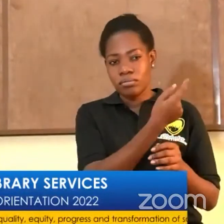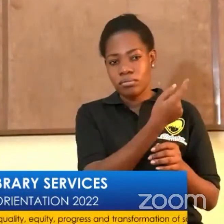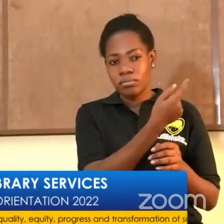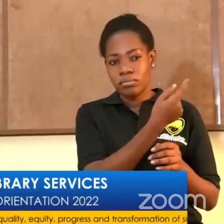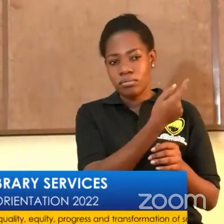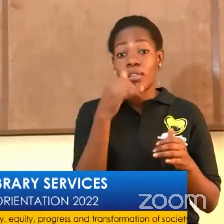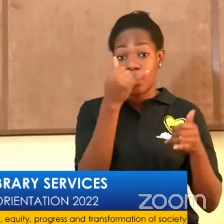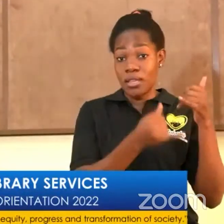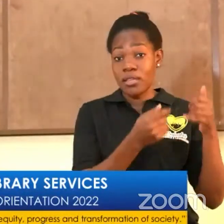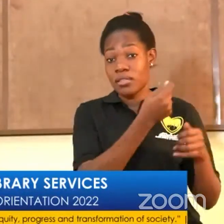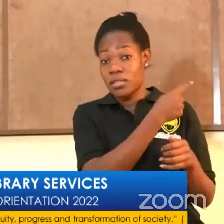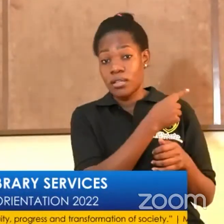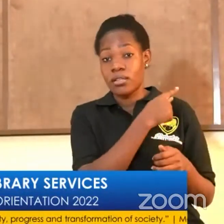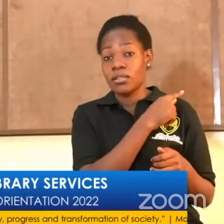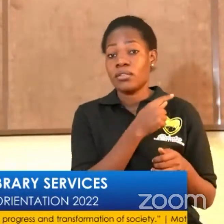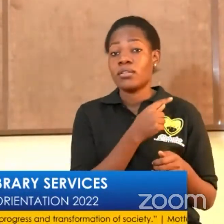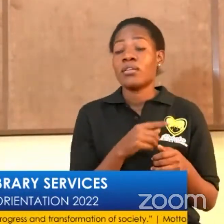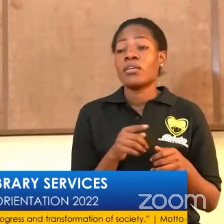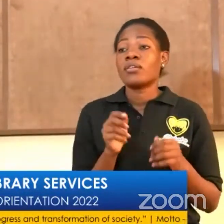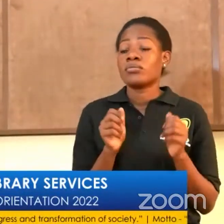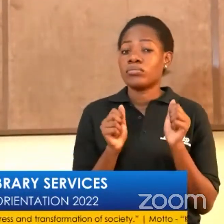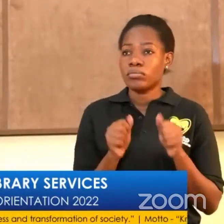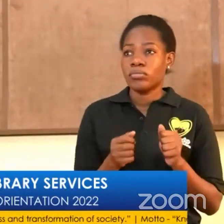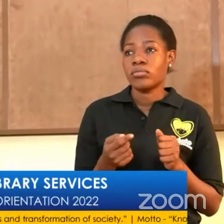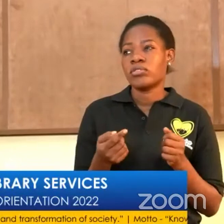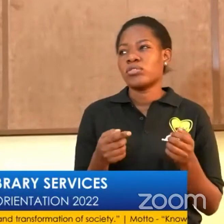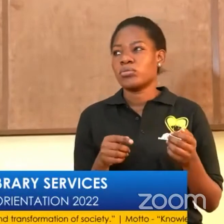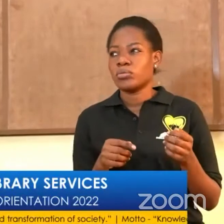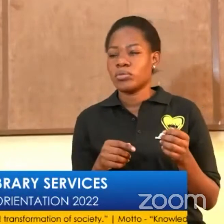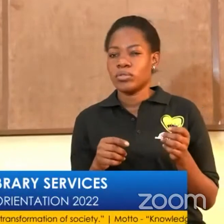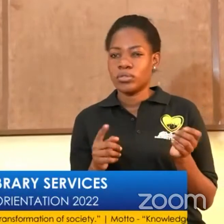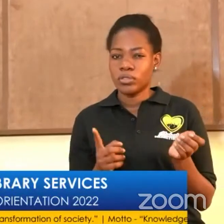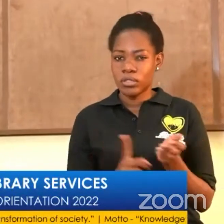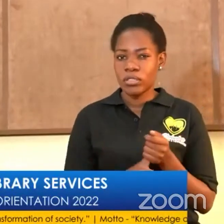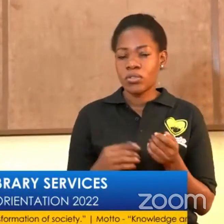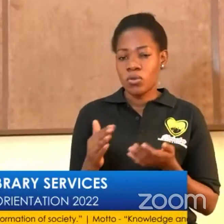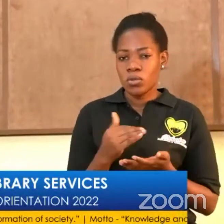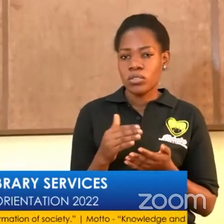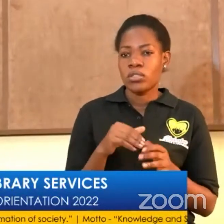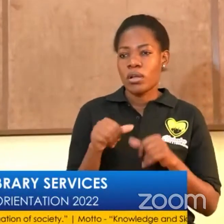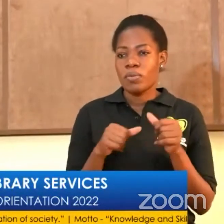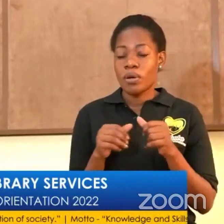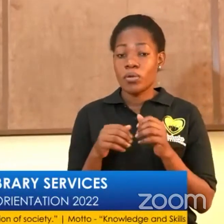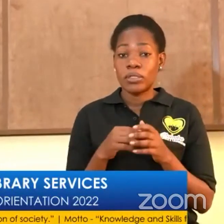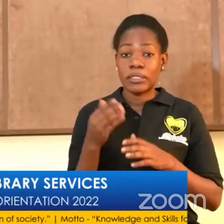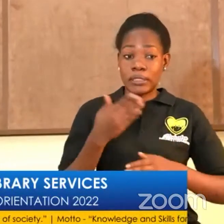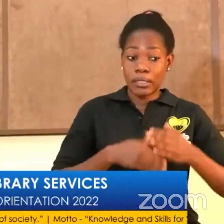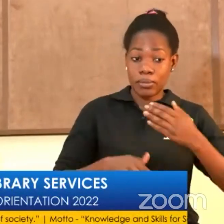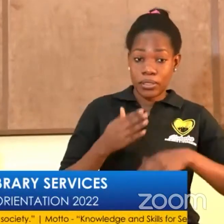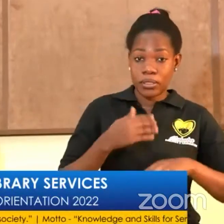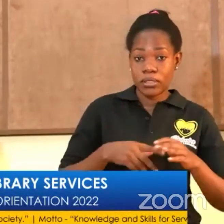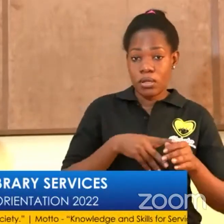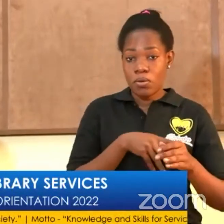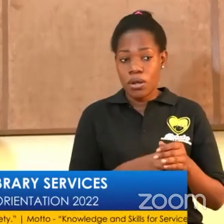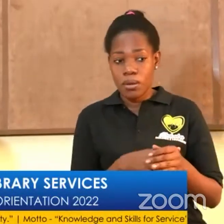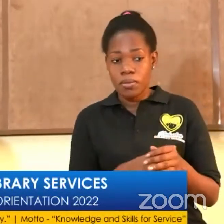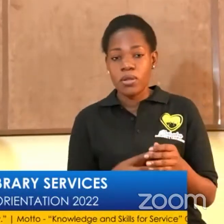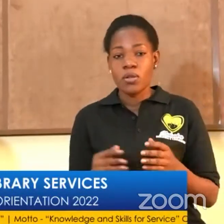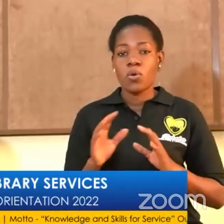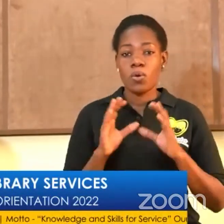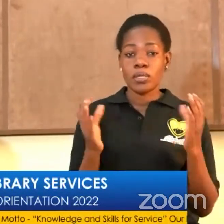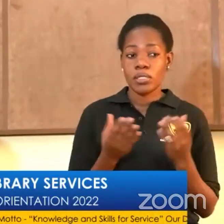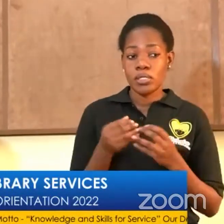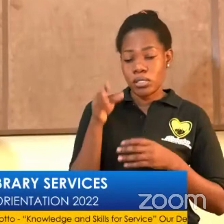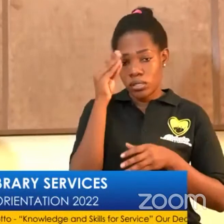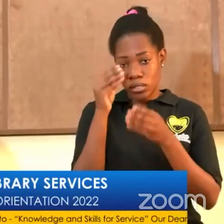There you will find a collection on disability, rehabilitation, community